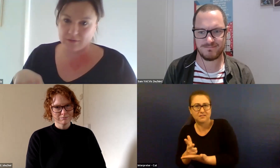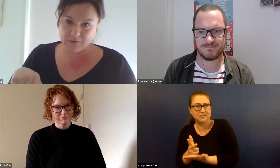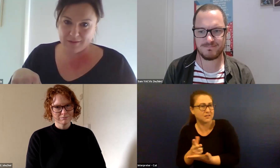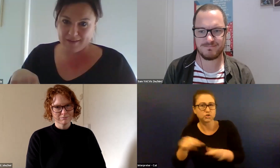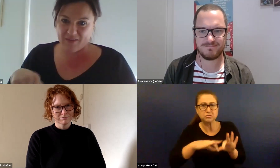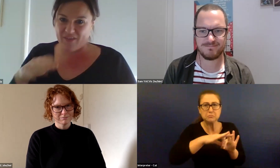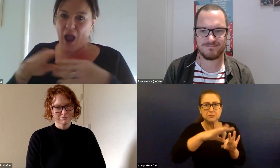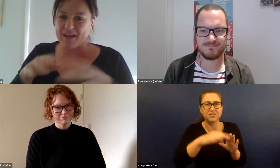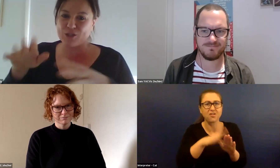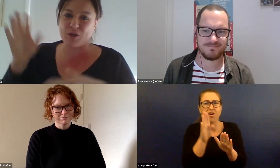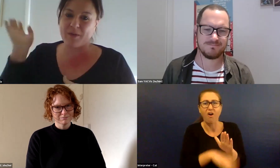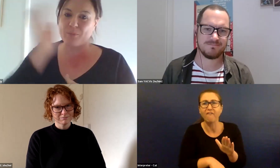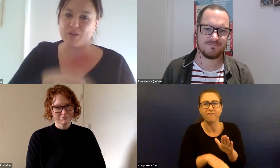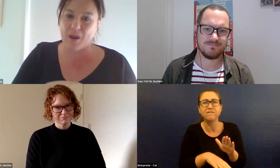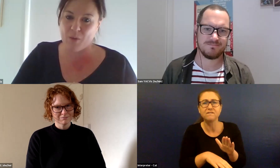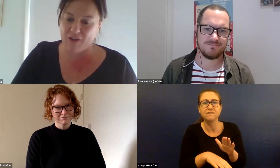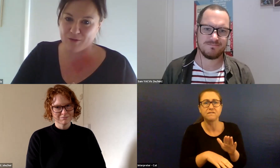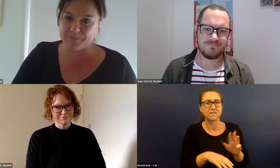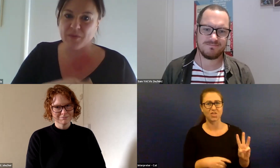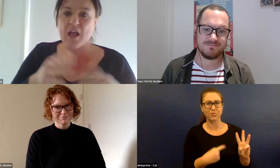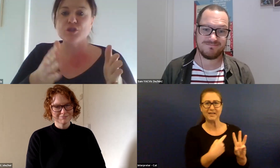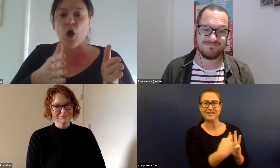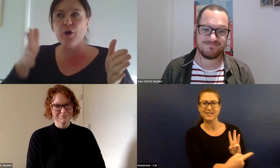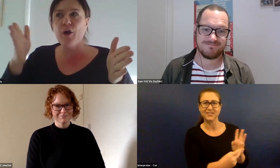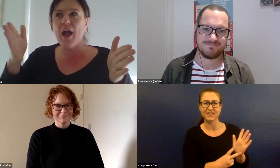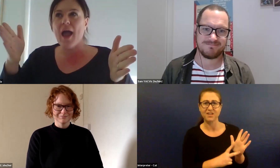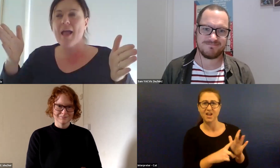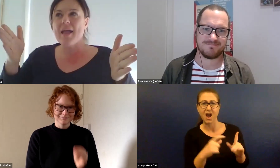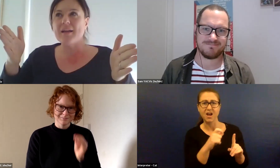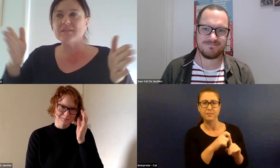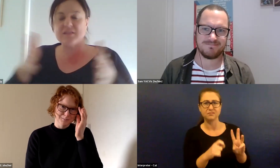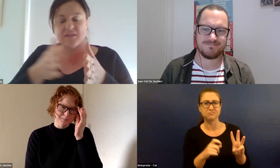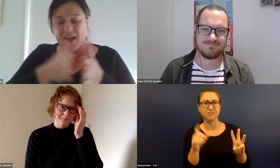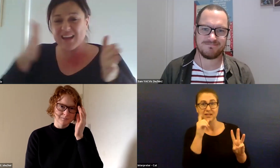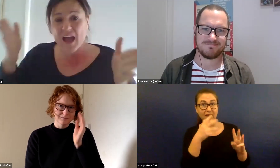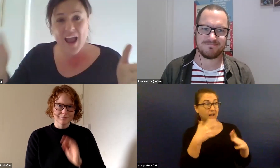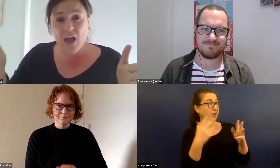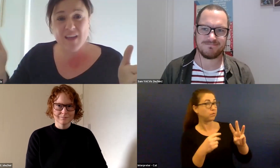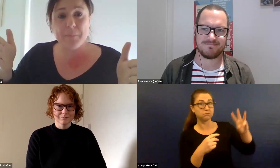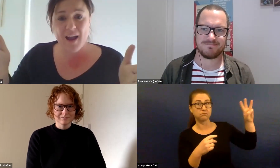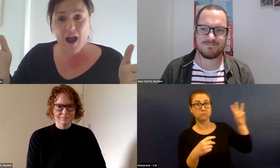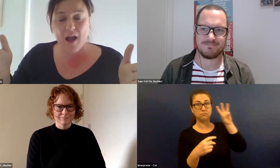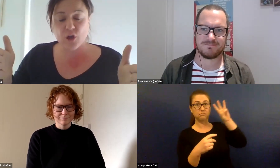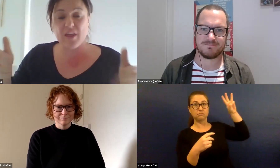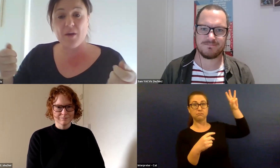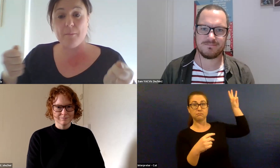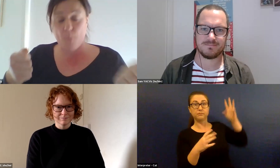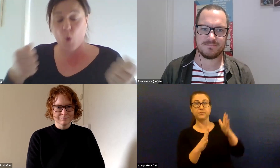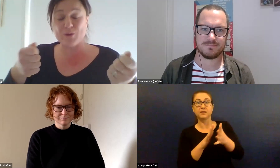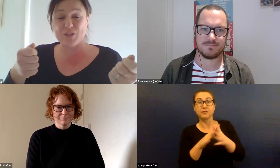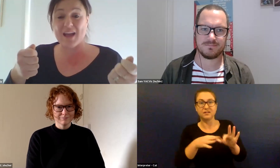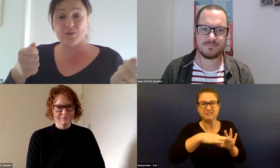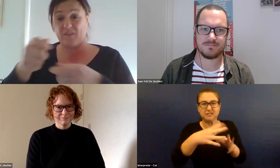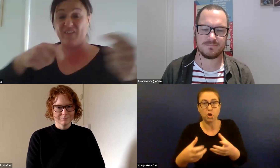removed. The VIPs should have been put somewhere else. So making that area bigger so that